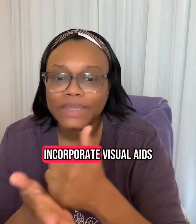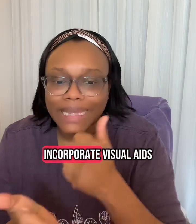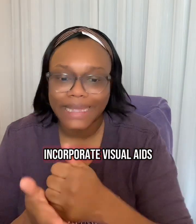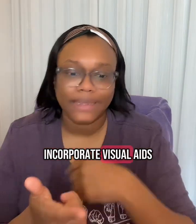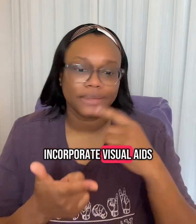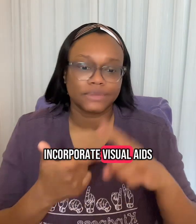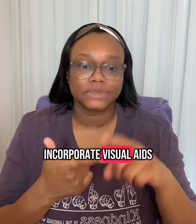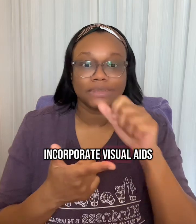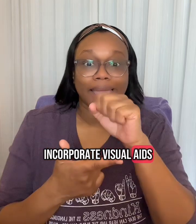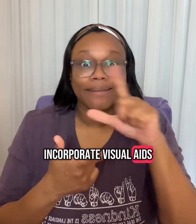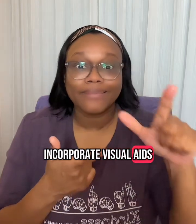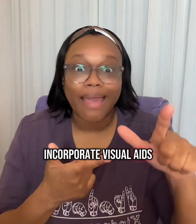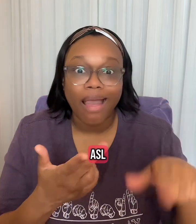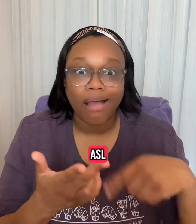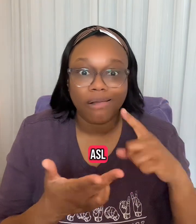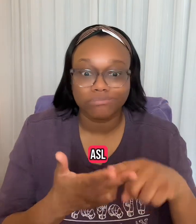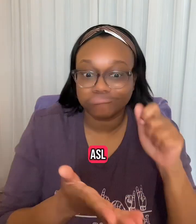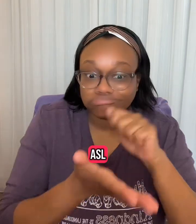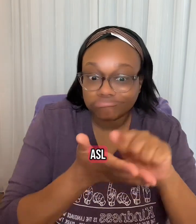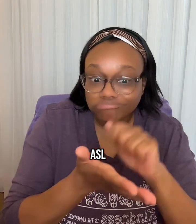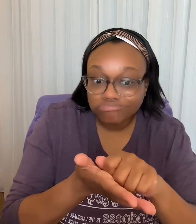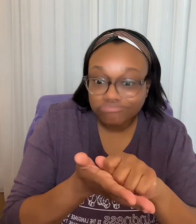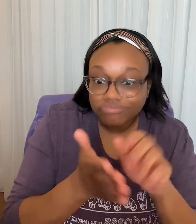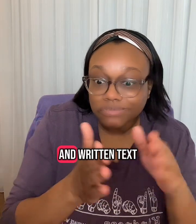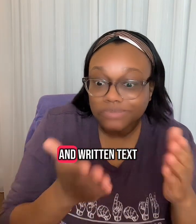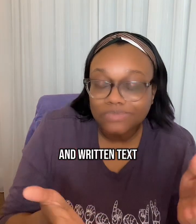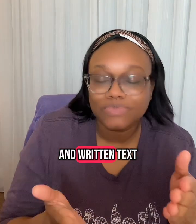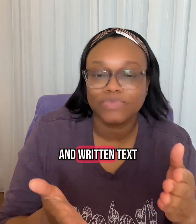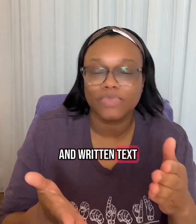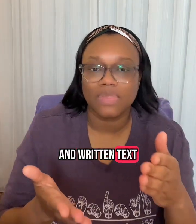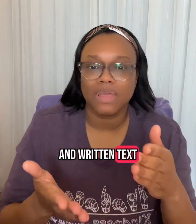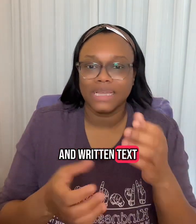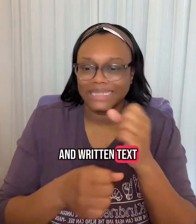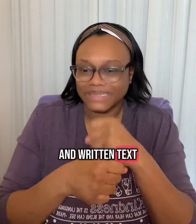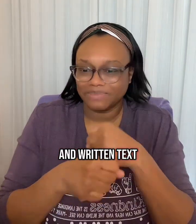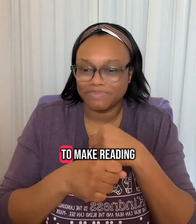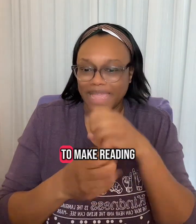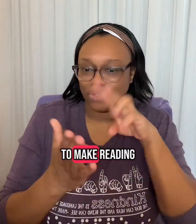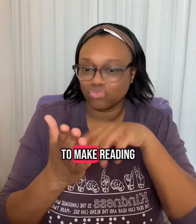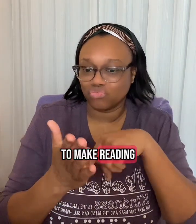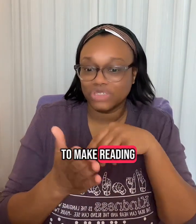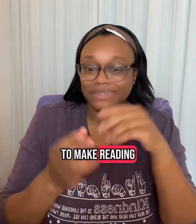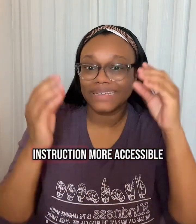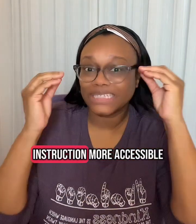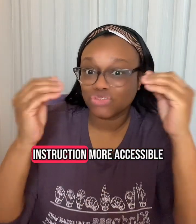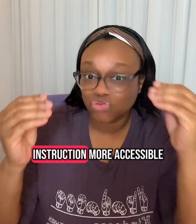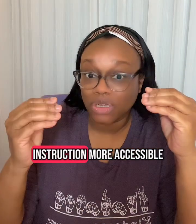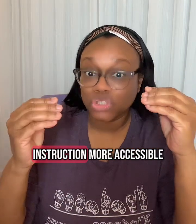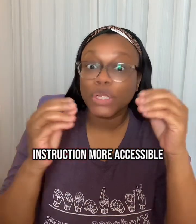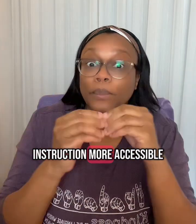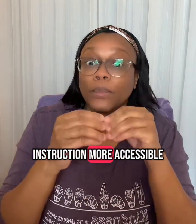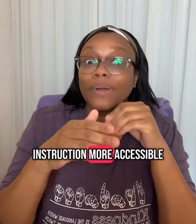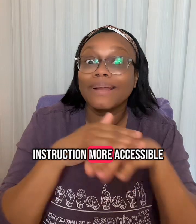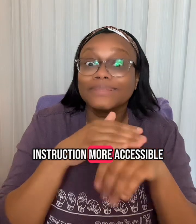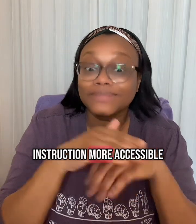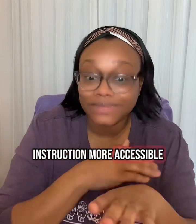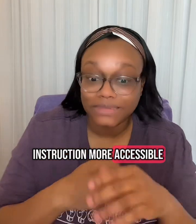Incorporate visual aids, ASL, and written text to make reading instruction more